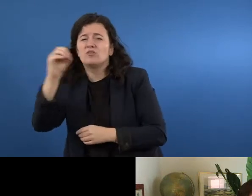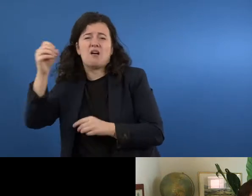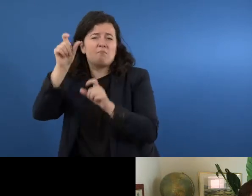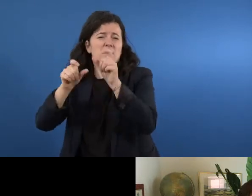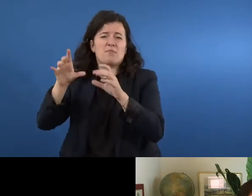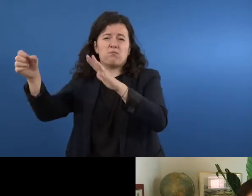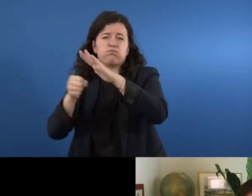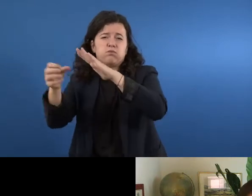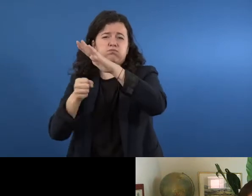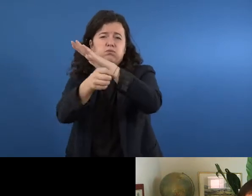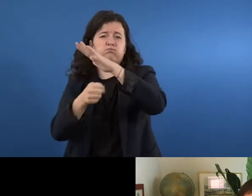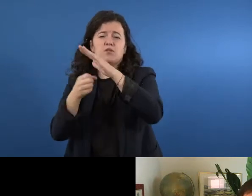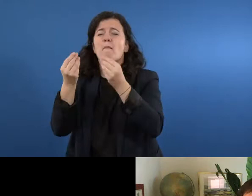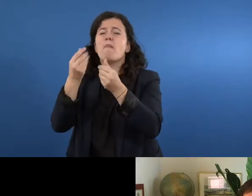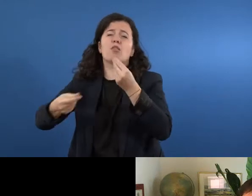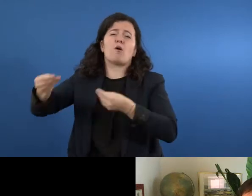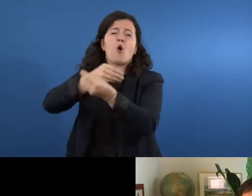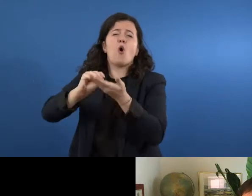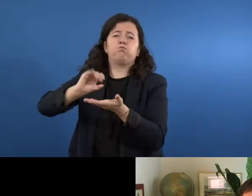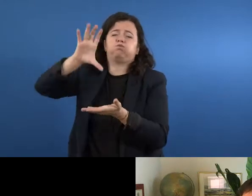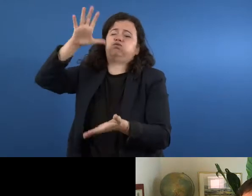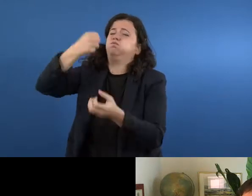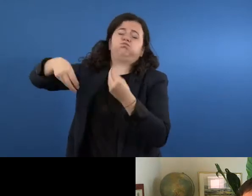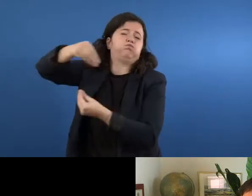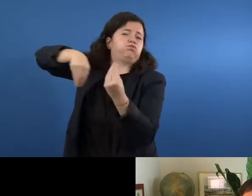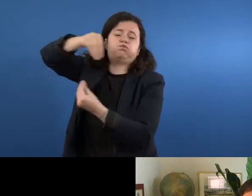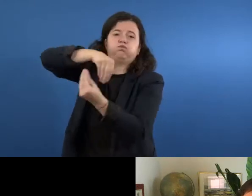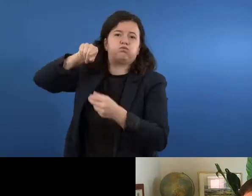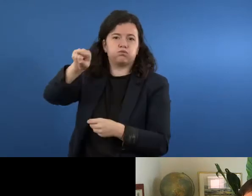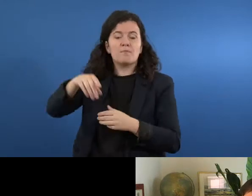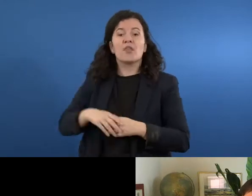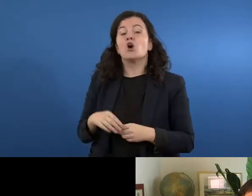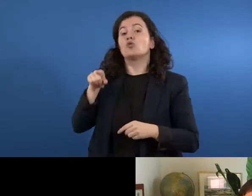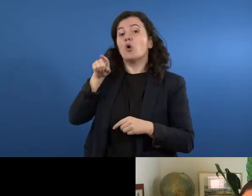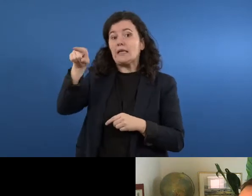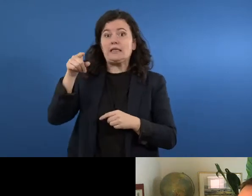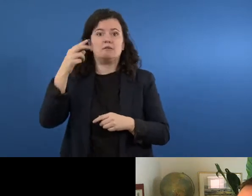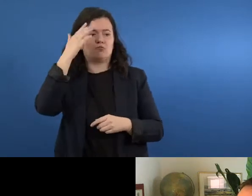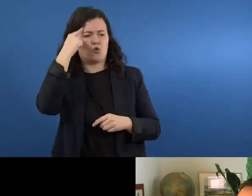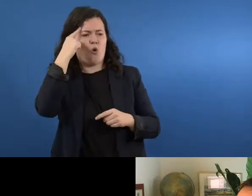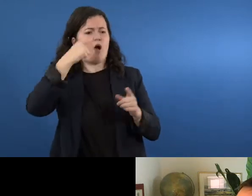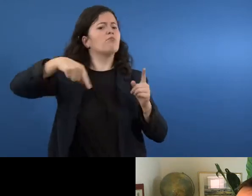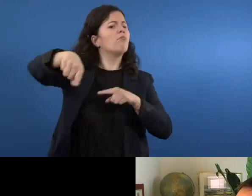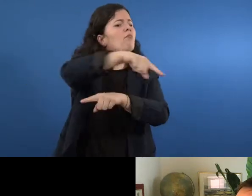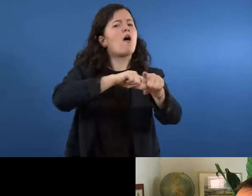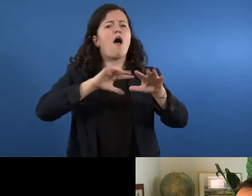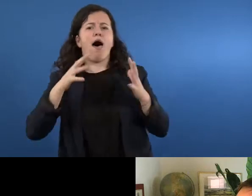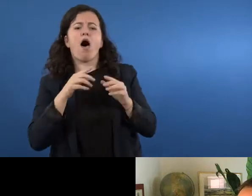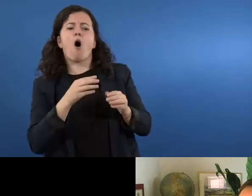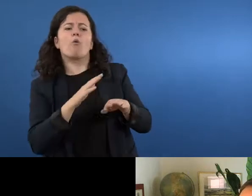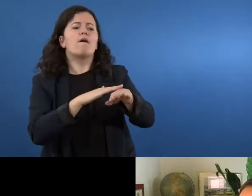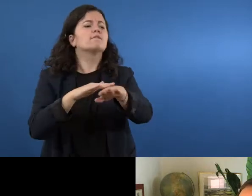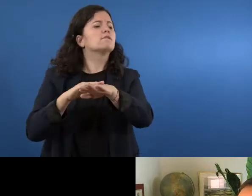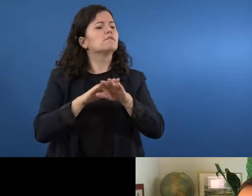of dollars. Neil is an Atos representative on the Business Disability Forum Technology Task Force. He's also